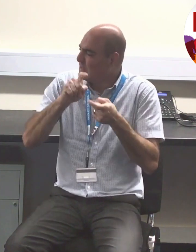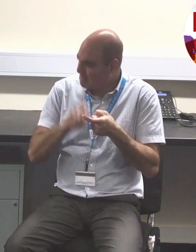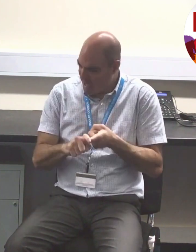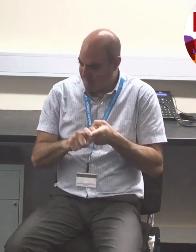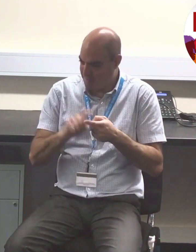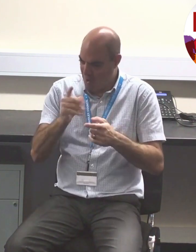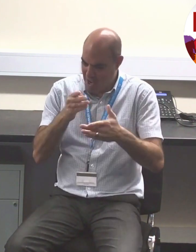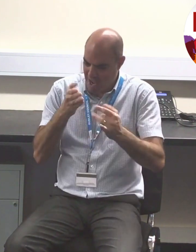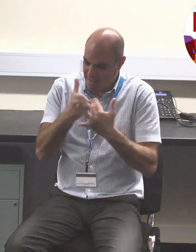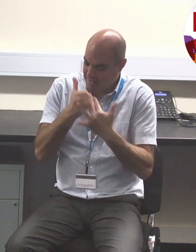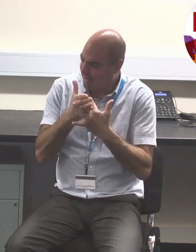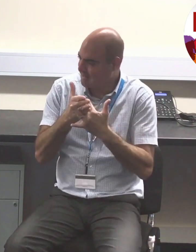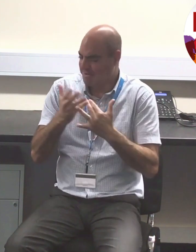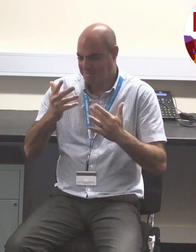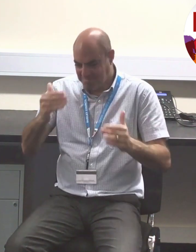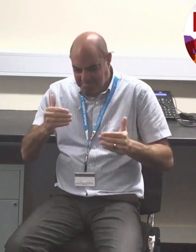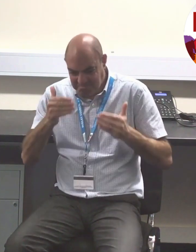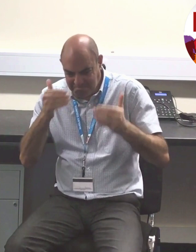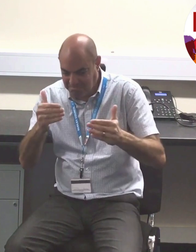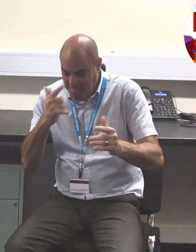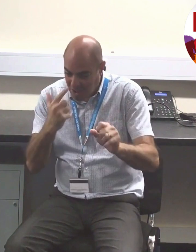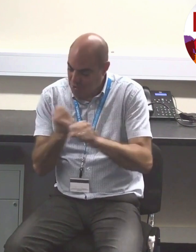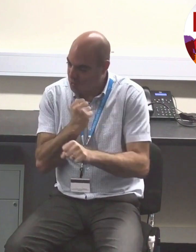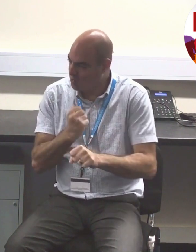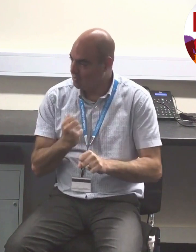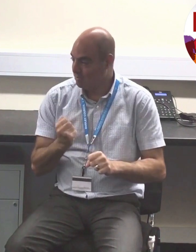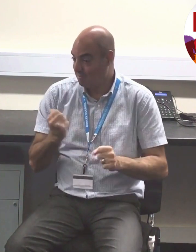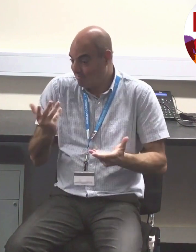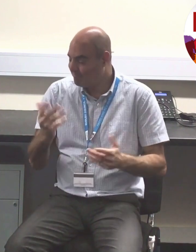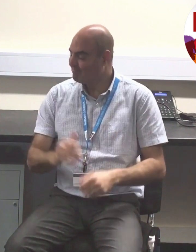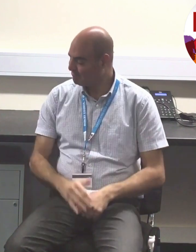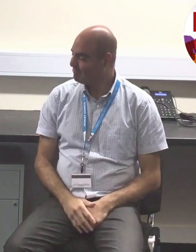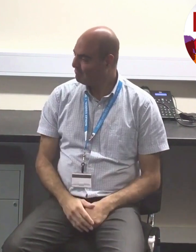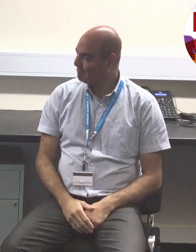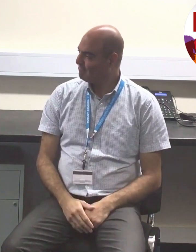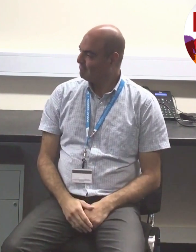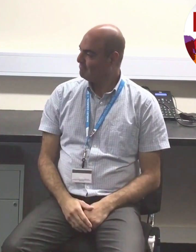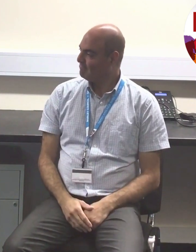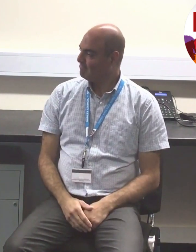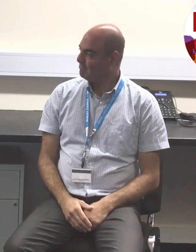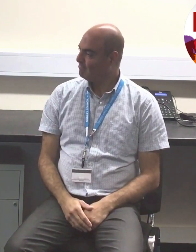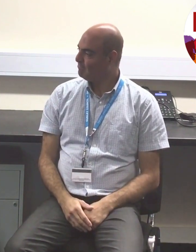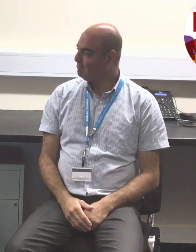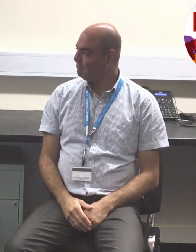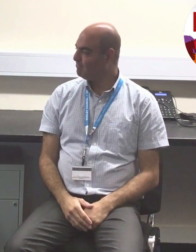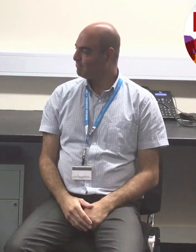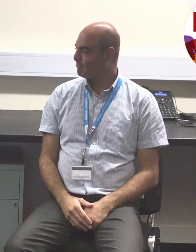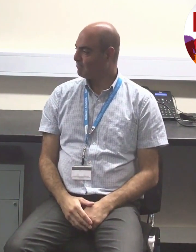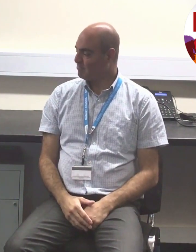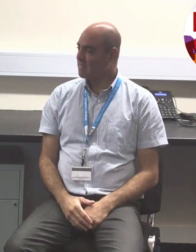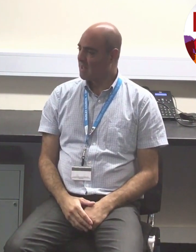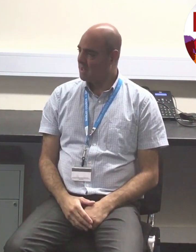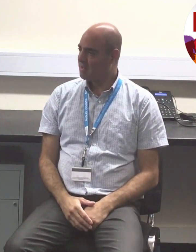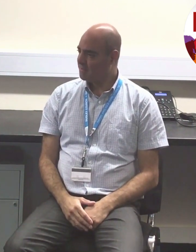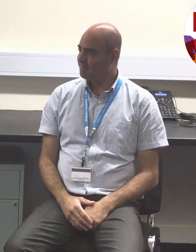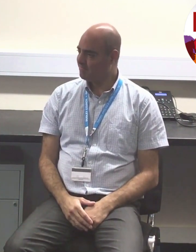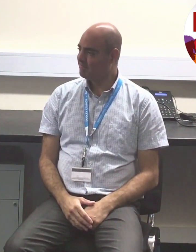read or write. It depends really on what access they've had through their life. So I think that shows that good communication is